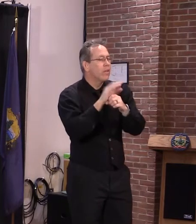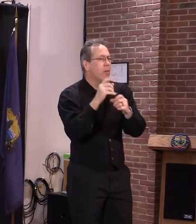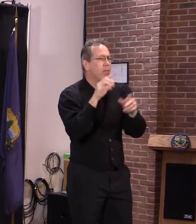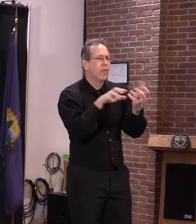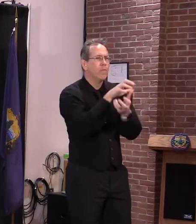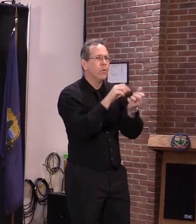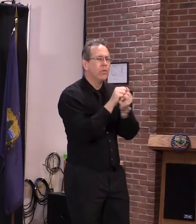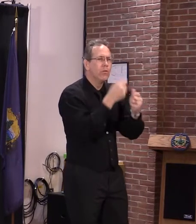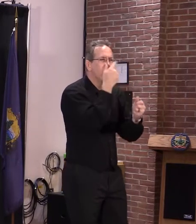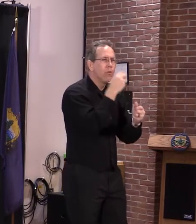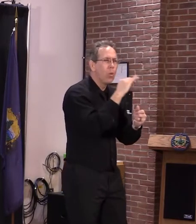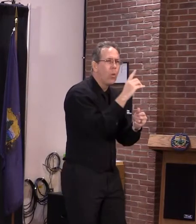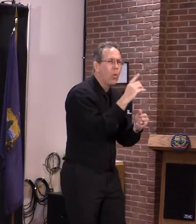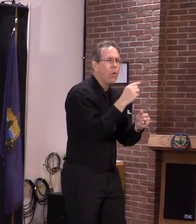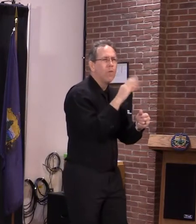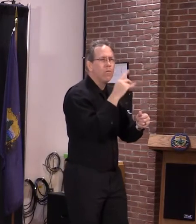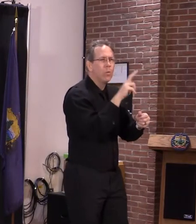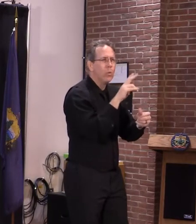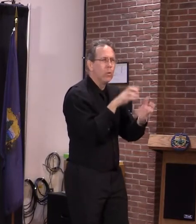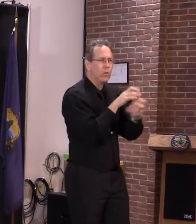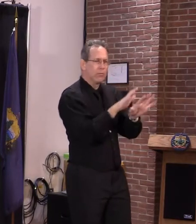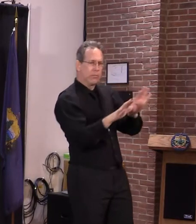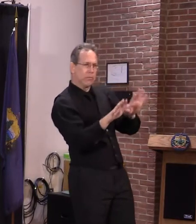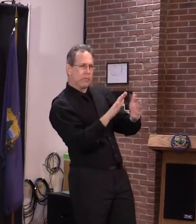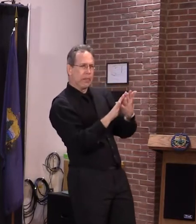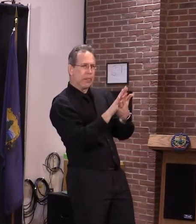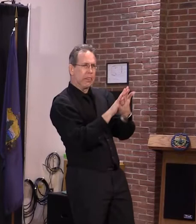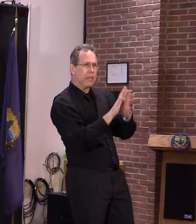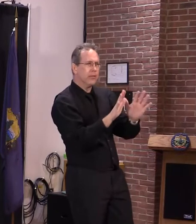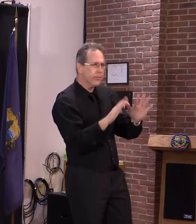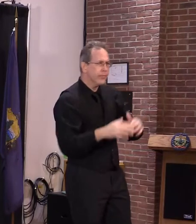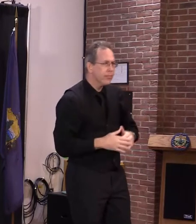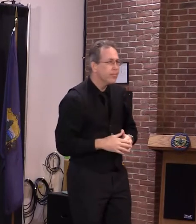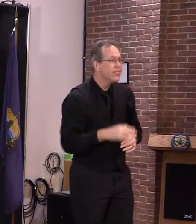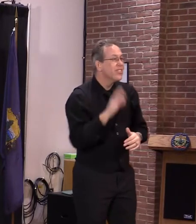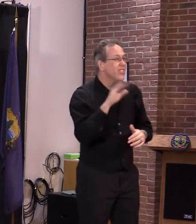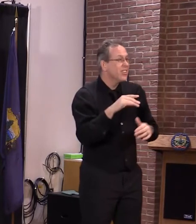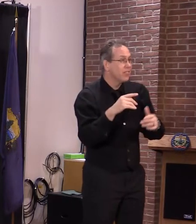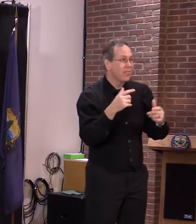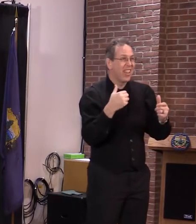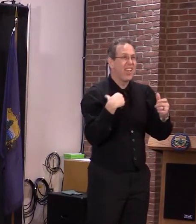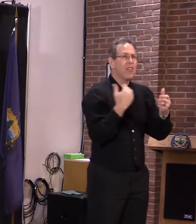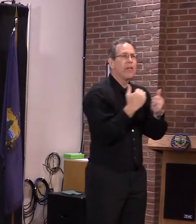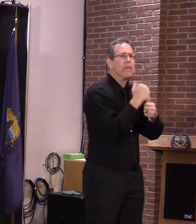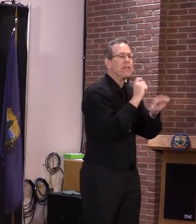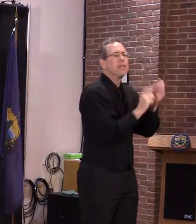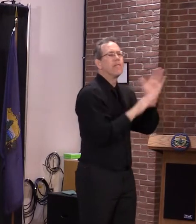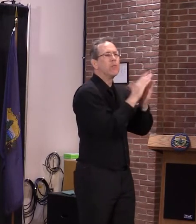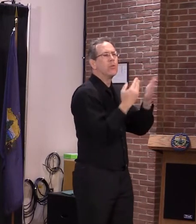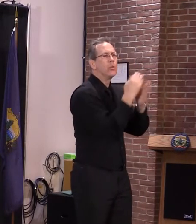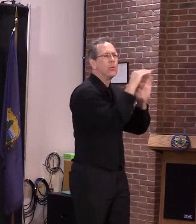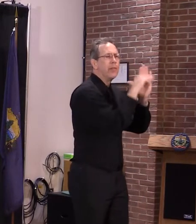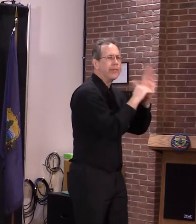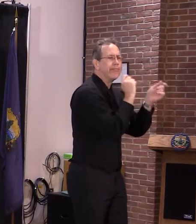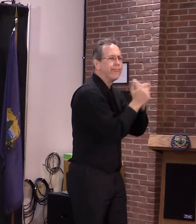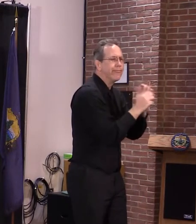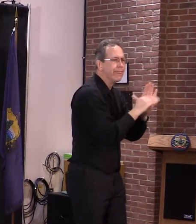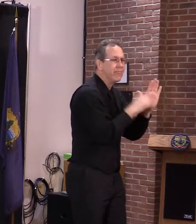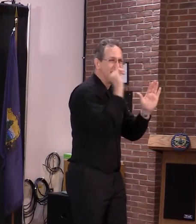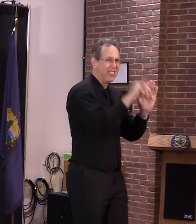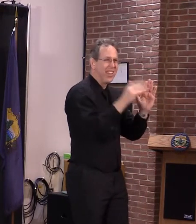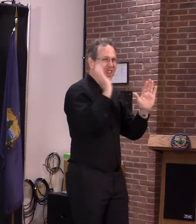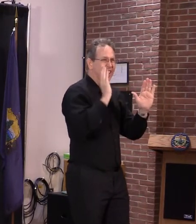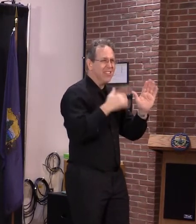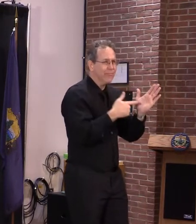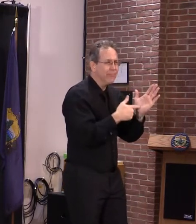in our policy? The short answer is we had to. It became clear that what we were doing before was not going to